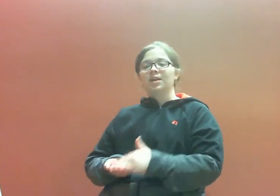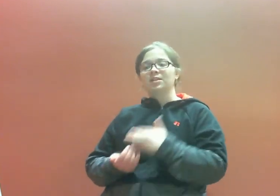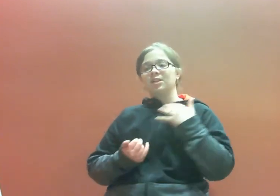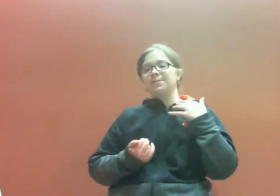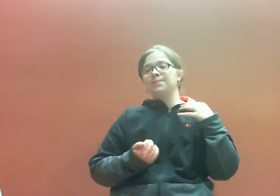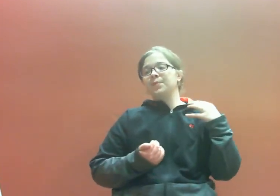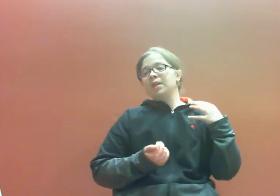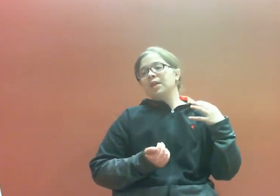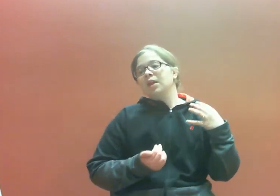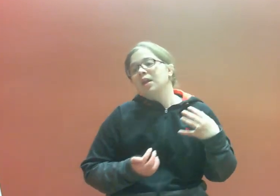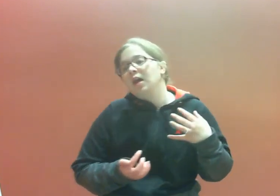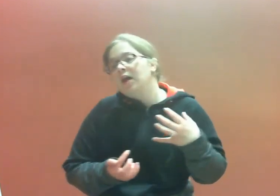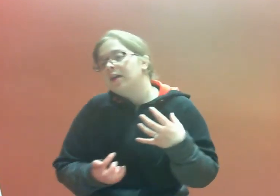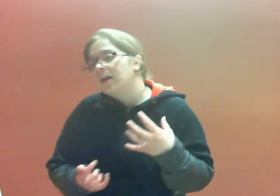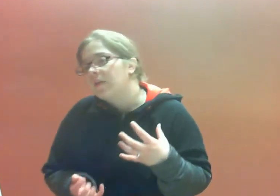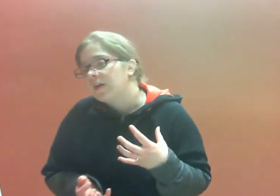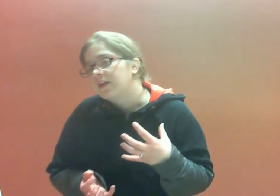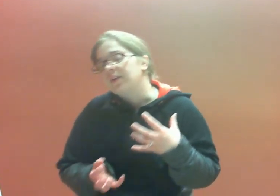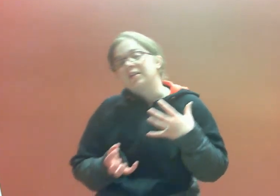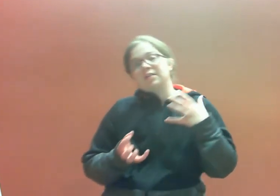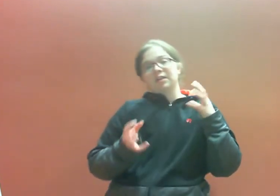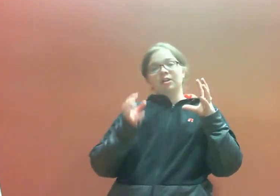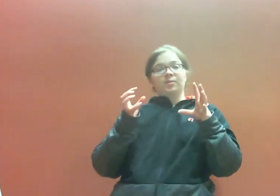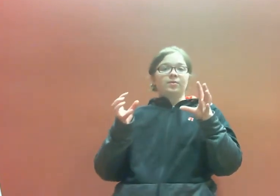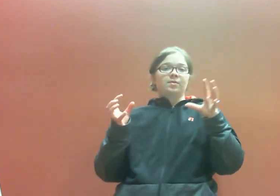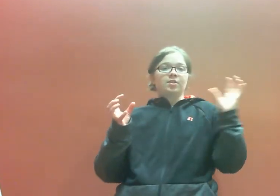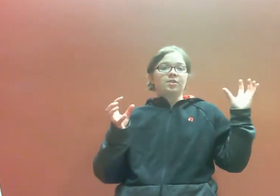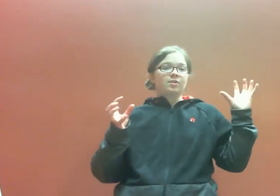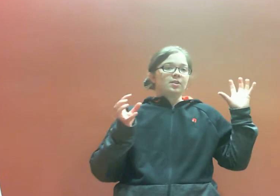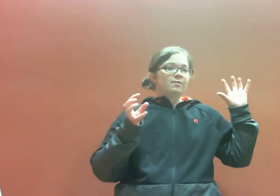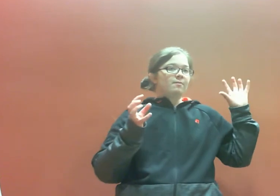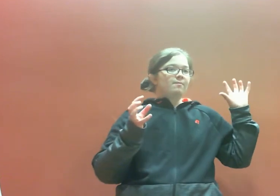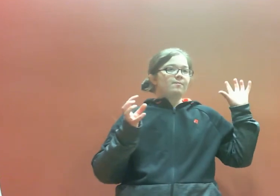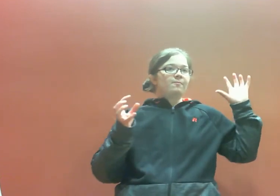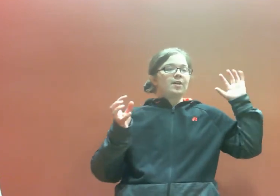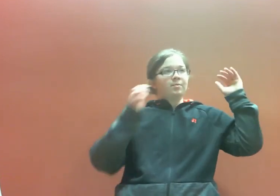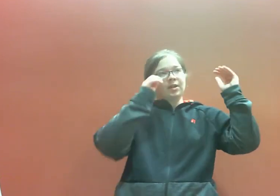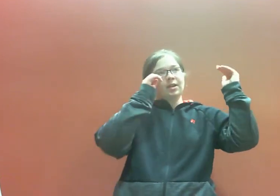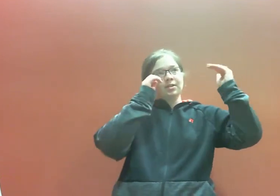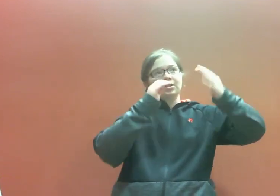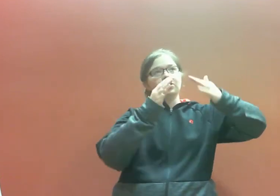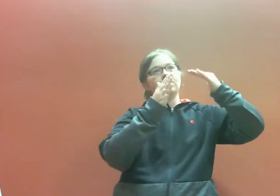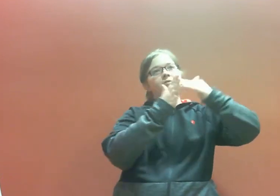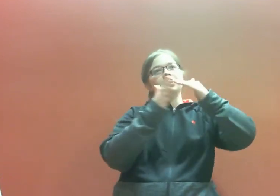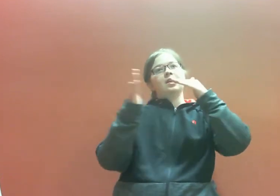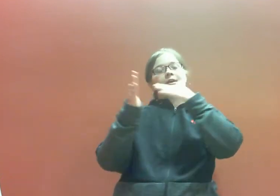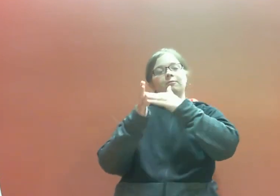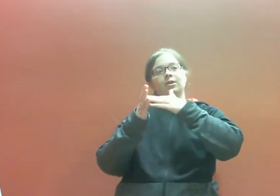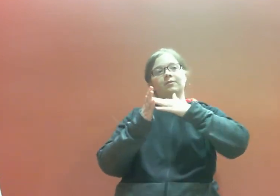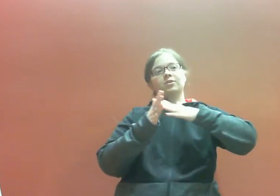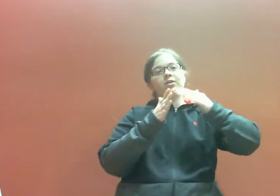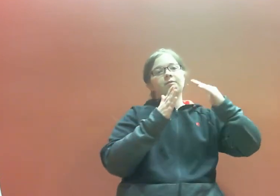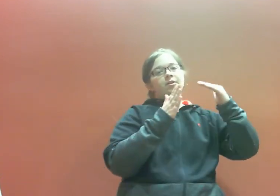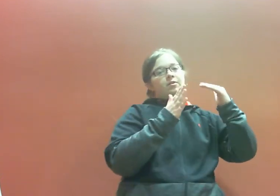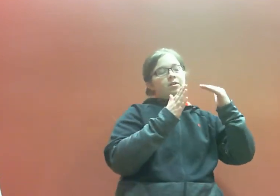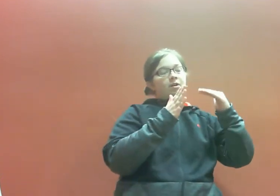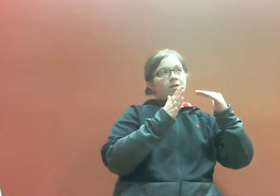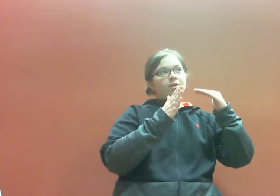faster. And then you get to the ear bones, which are going to vibrate against each other one after another. You have